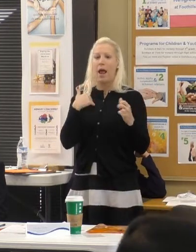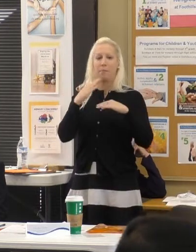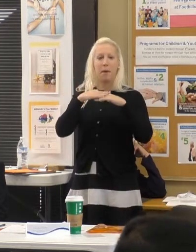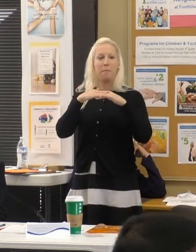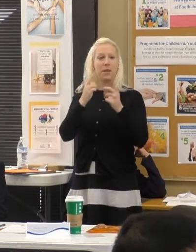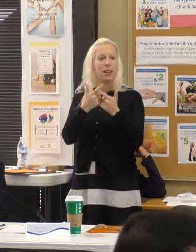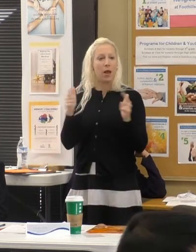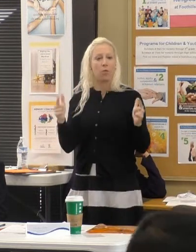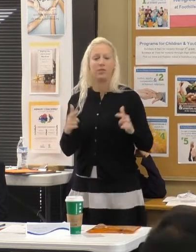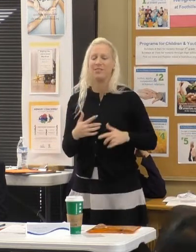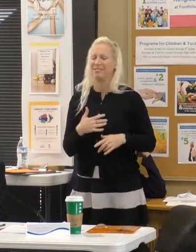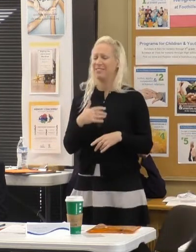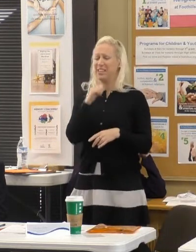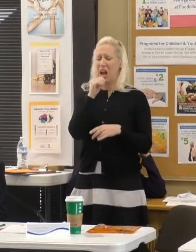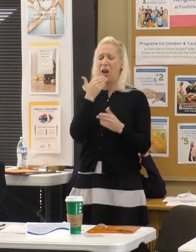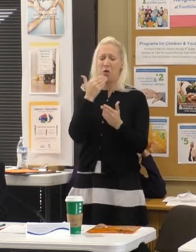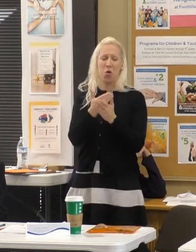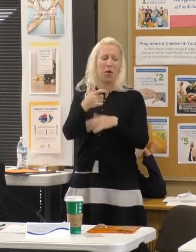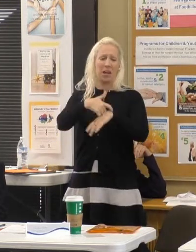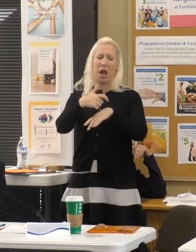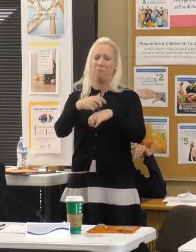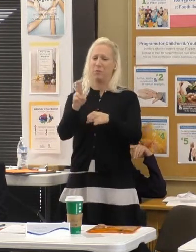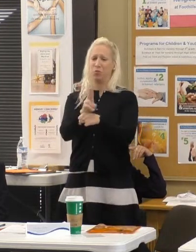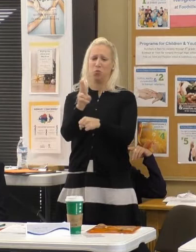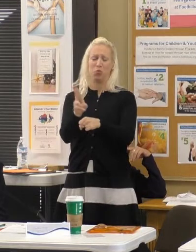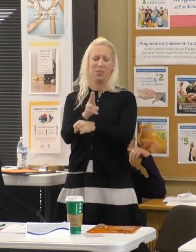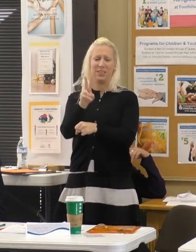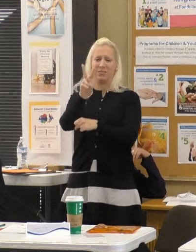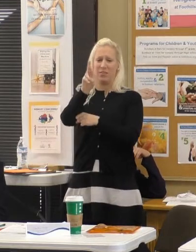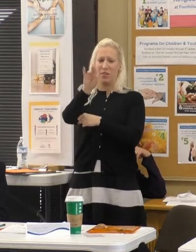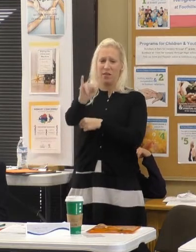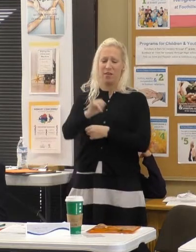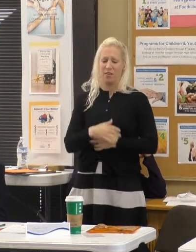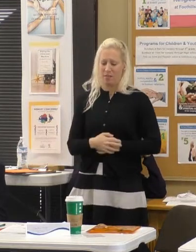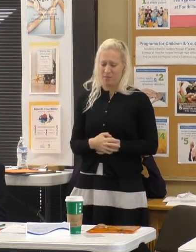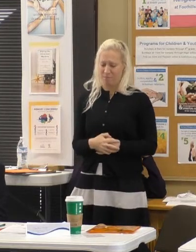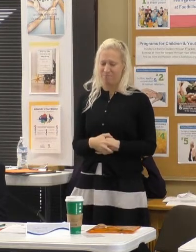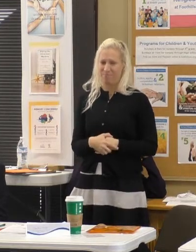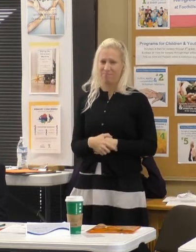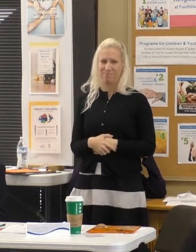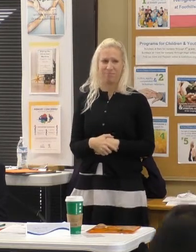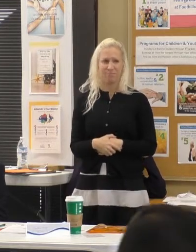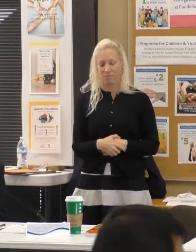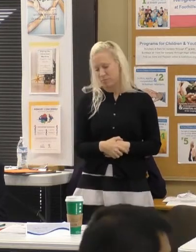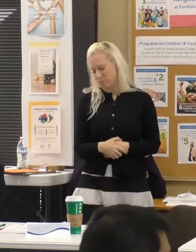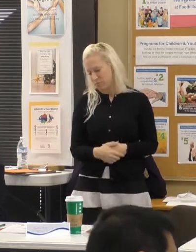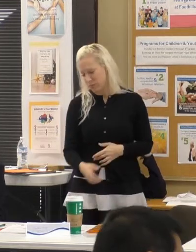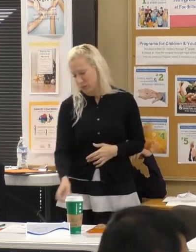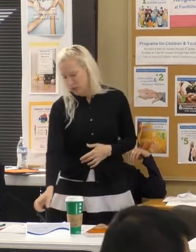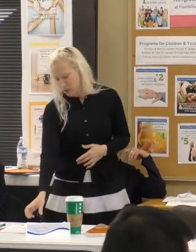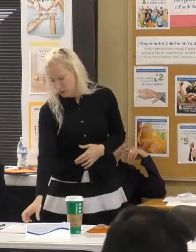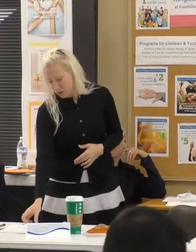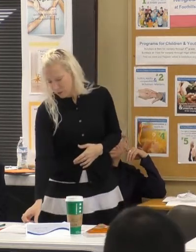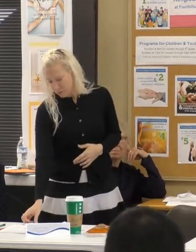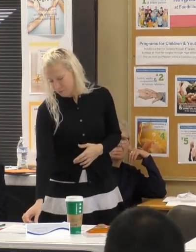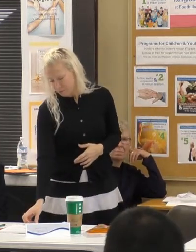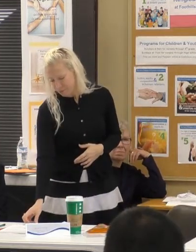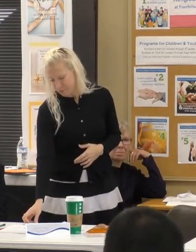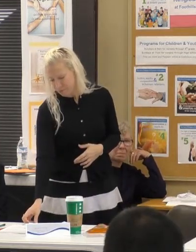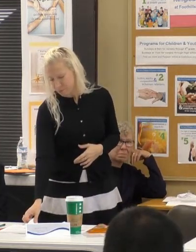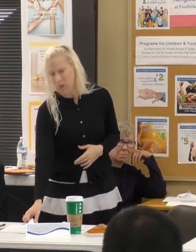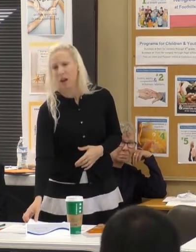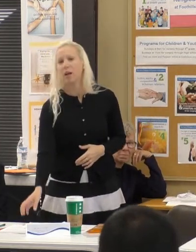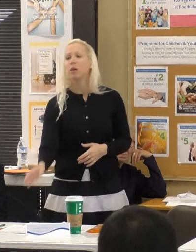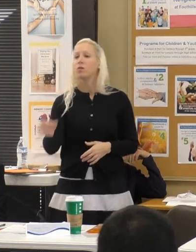if you have a person that doesn't know sign language or is a minimal language user, VRI is